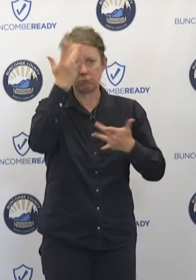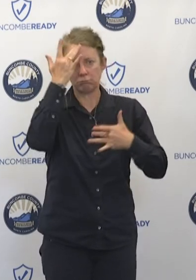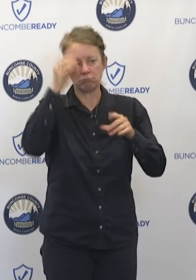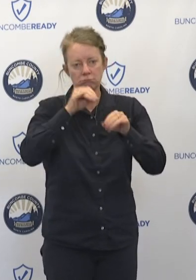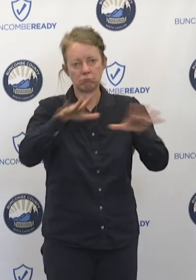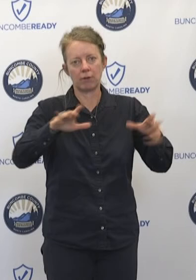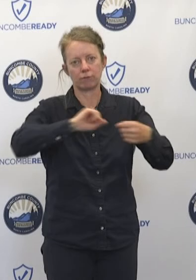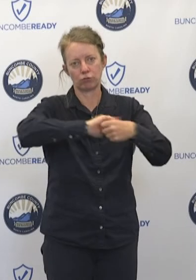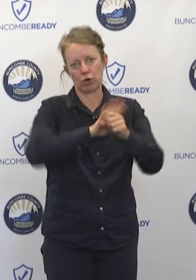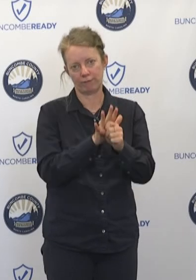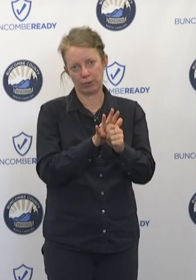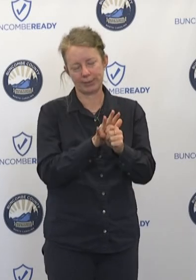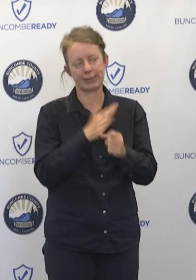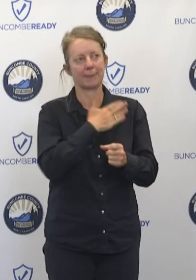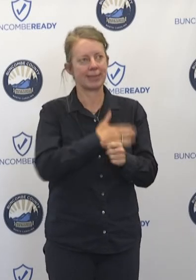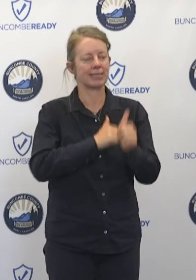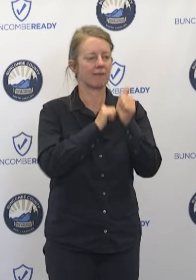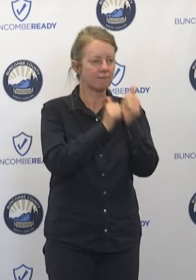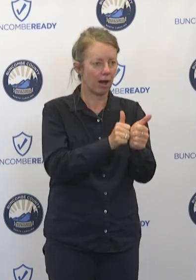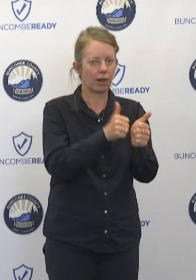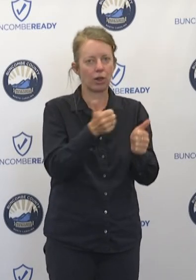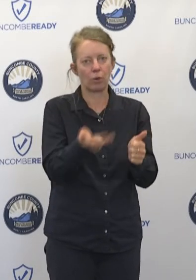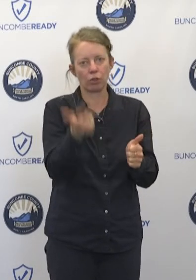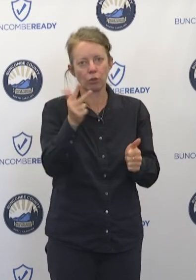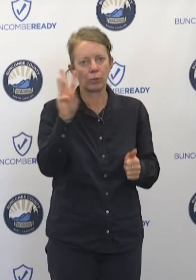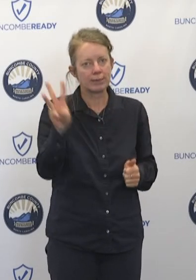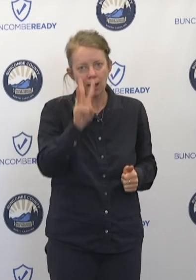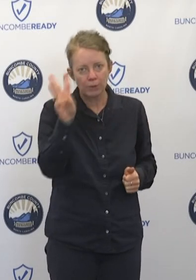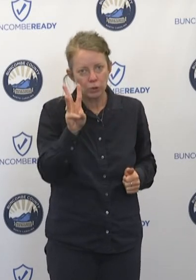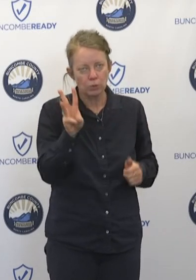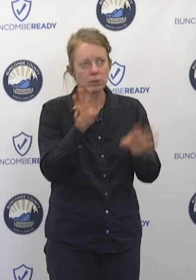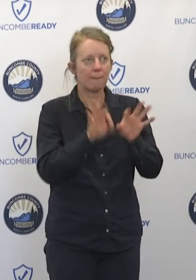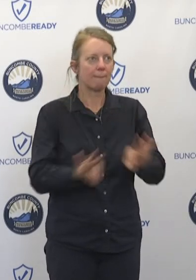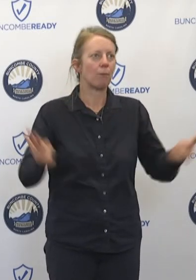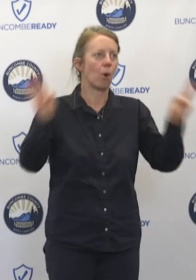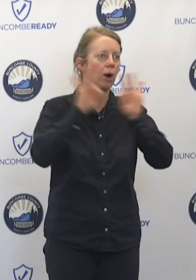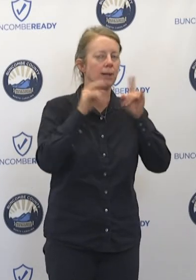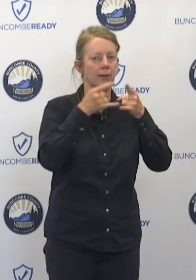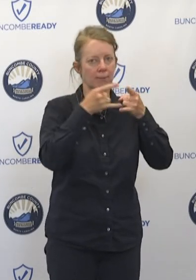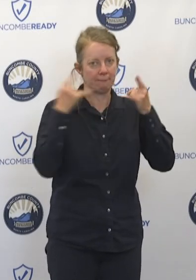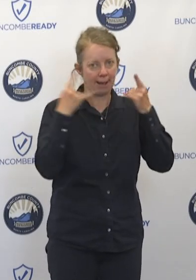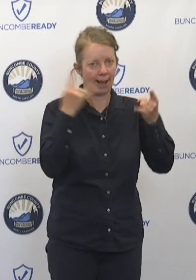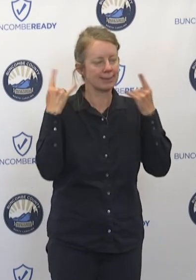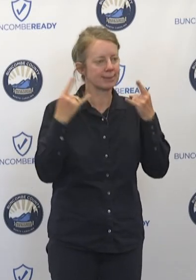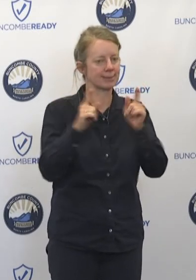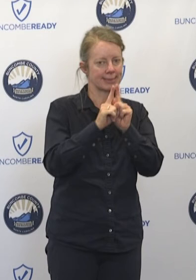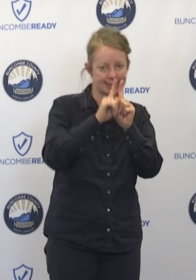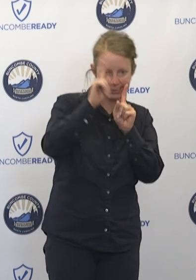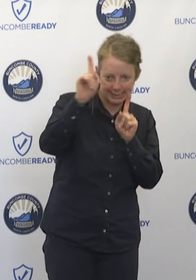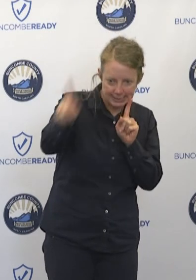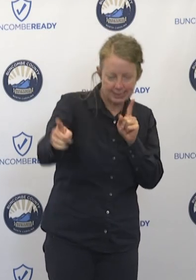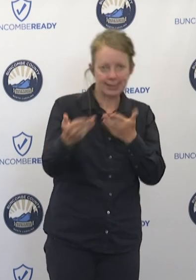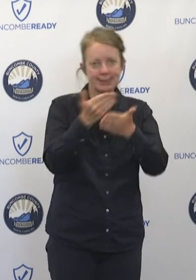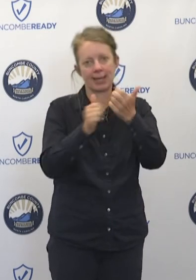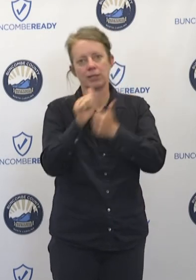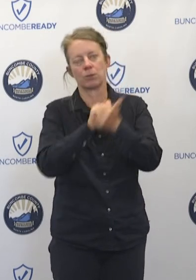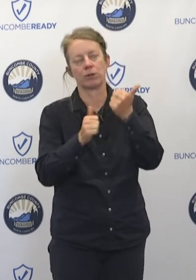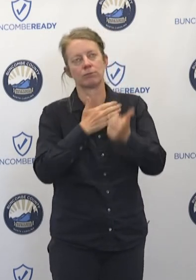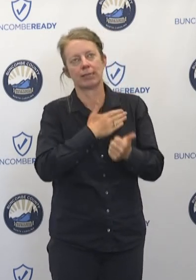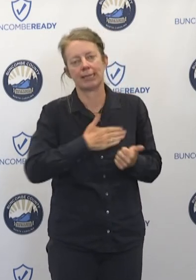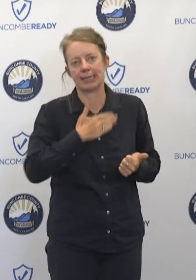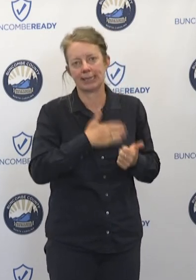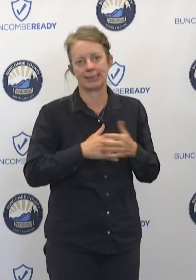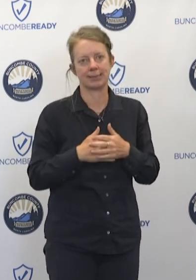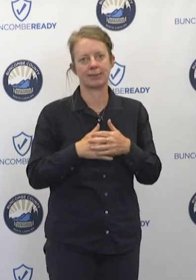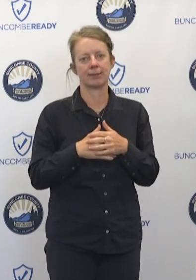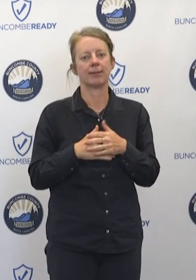to all the precautions. It is still incredibly important to wear your mask, keep your distance, and wash your hands when you